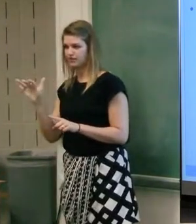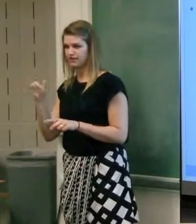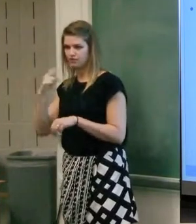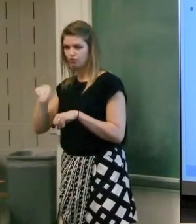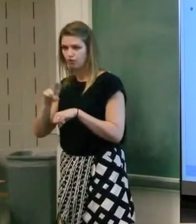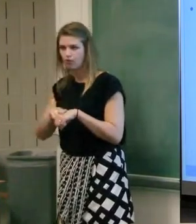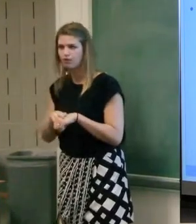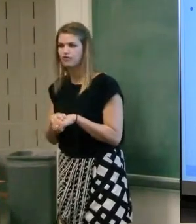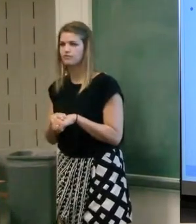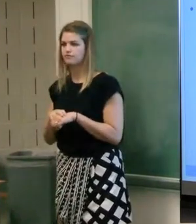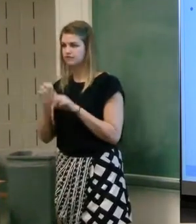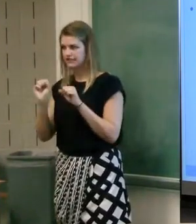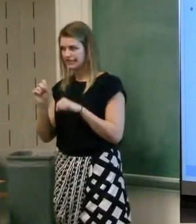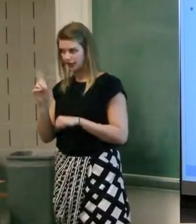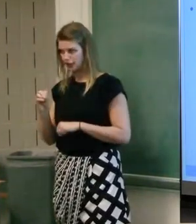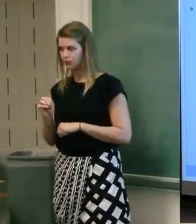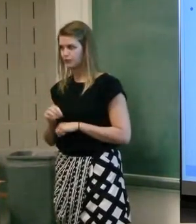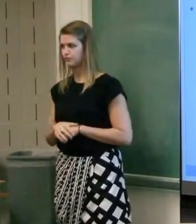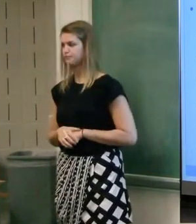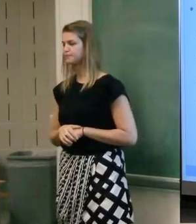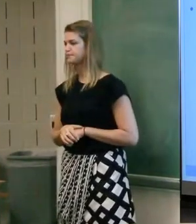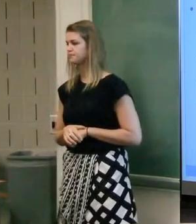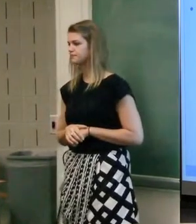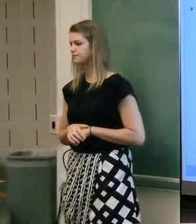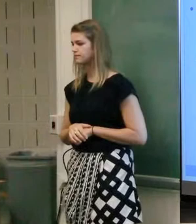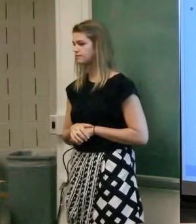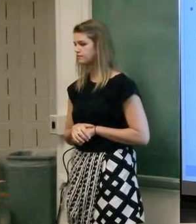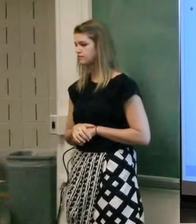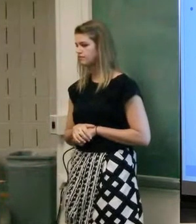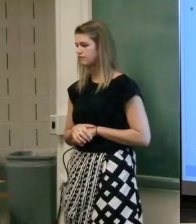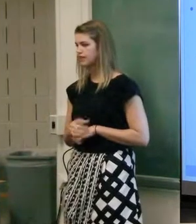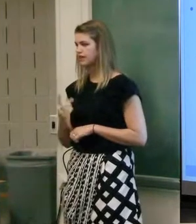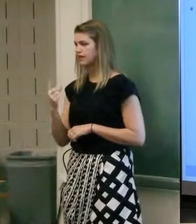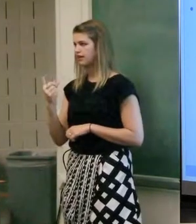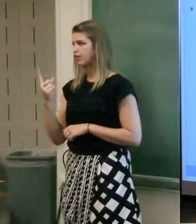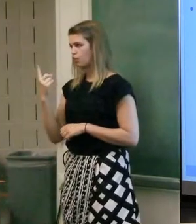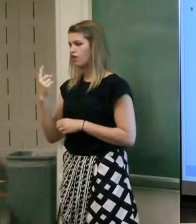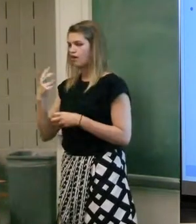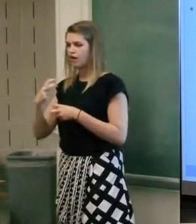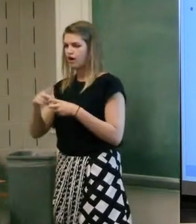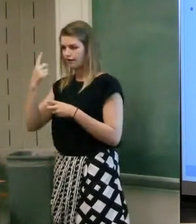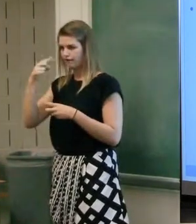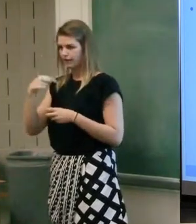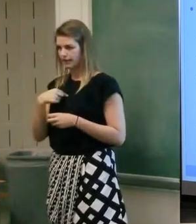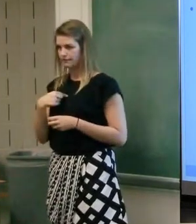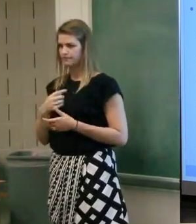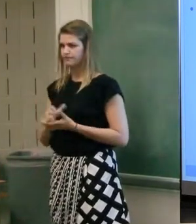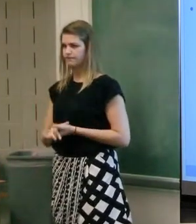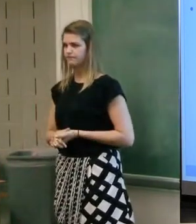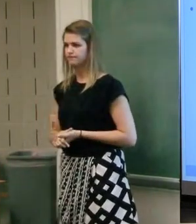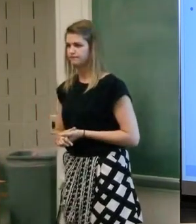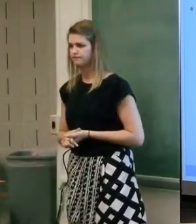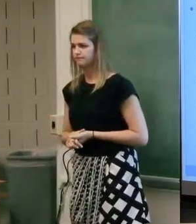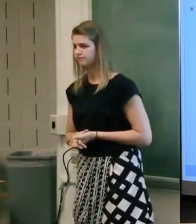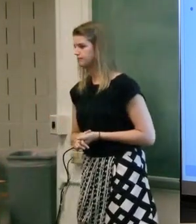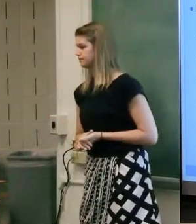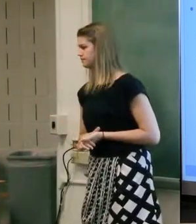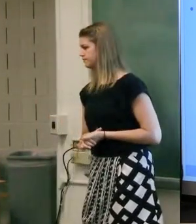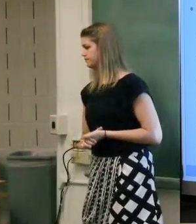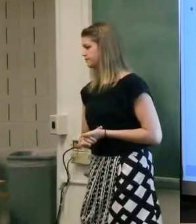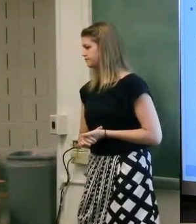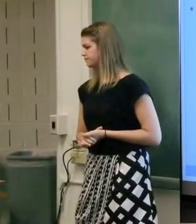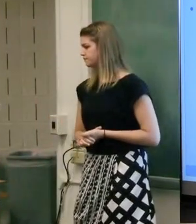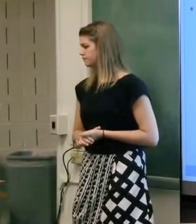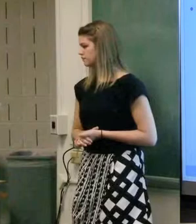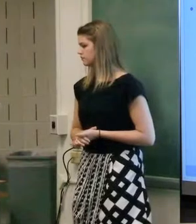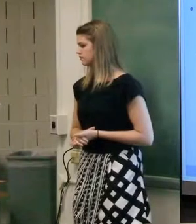normal. You can do that. So that was one of the hardest things for me. And then